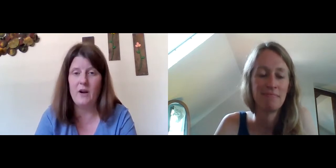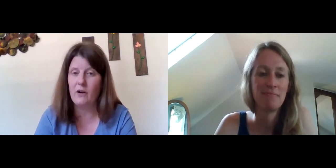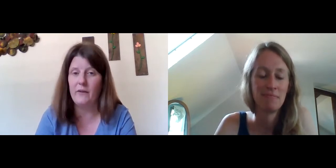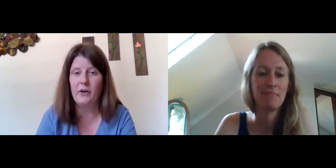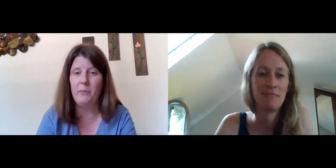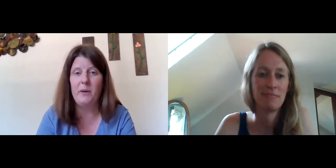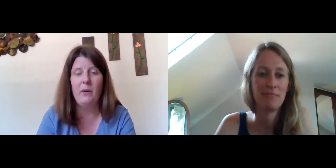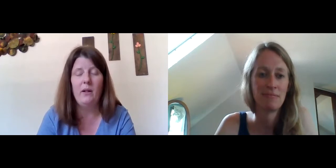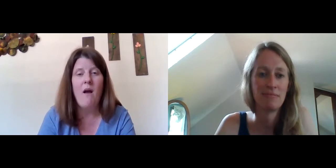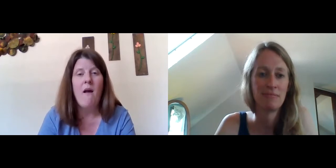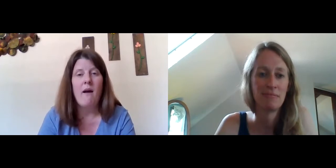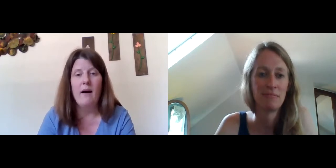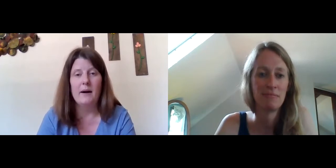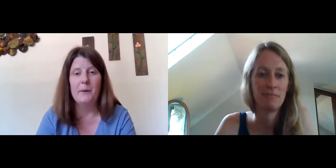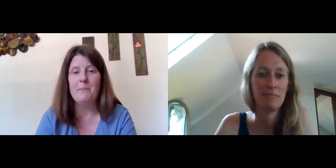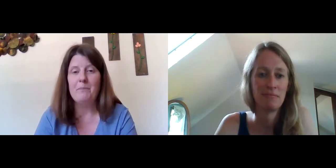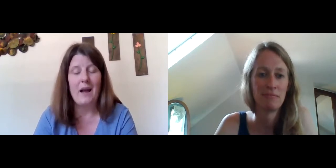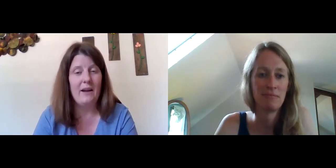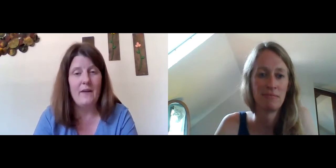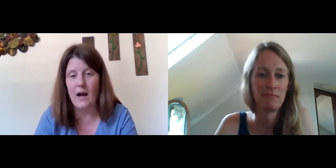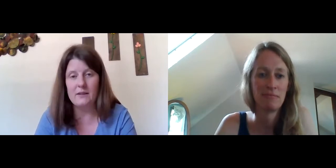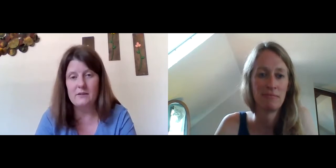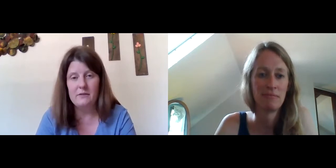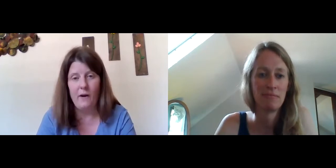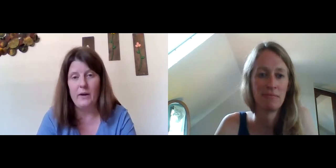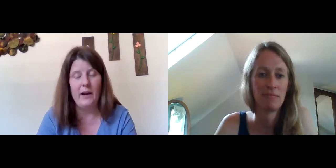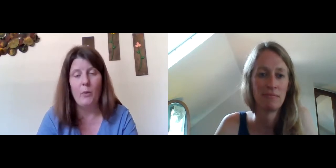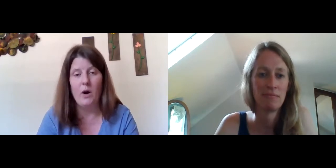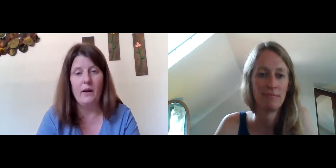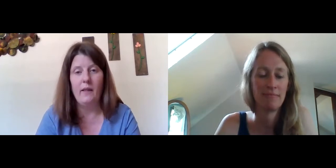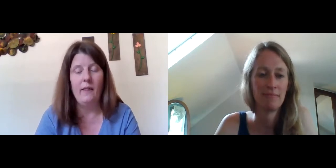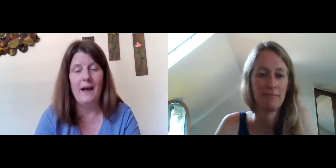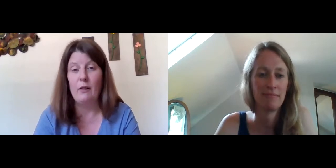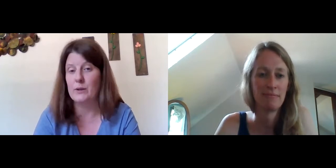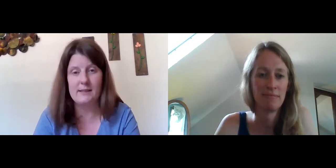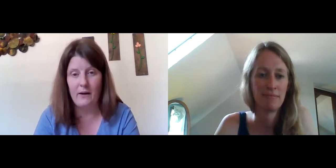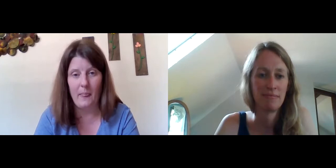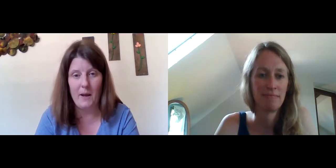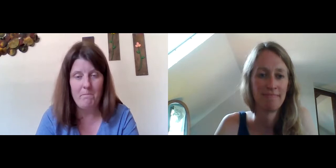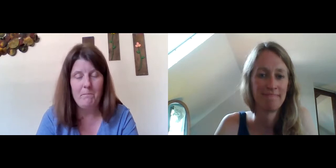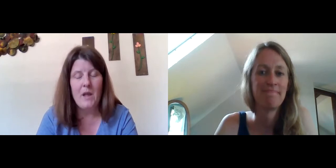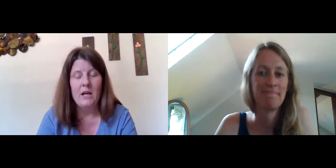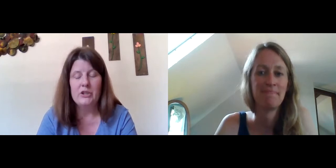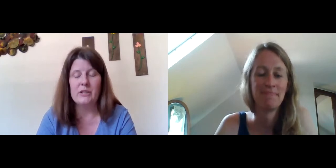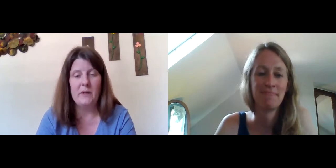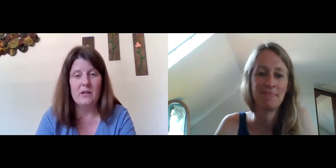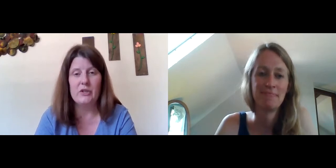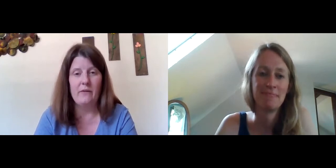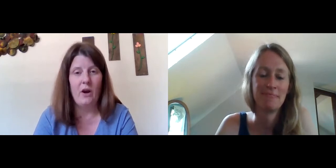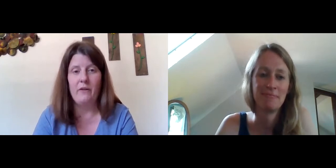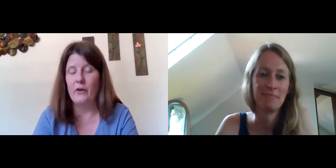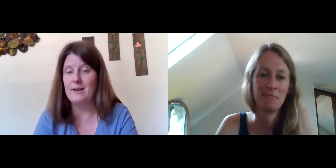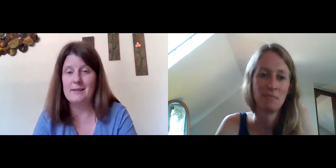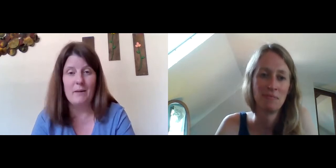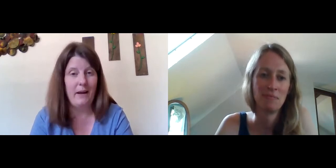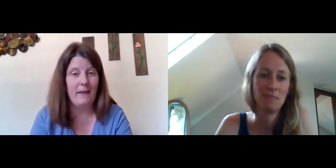deaf and hard of hearing people. I have not found anyone that looks down on them. Just because they're deaf and